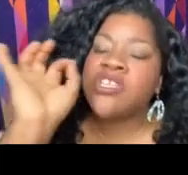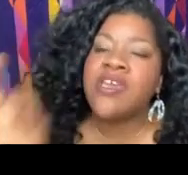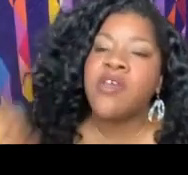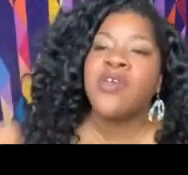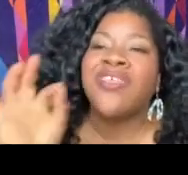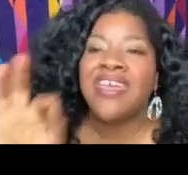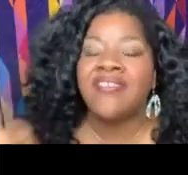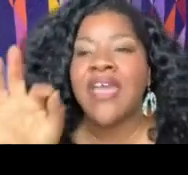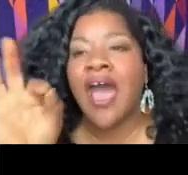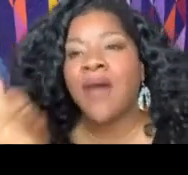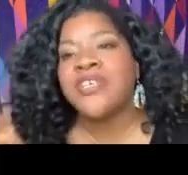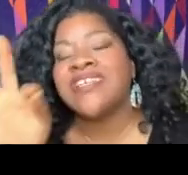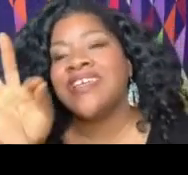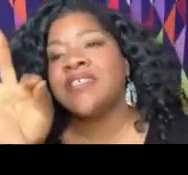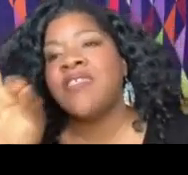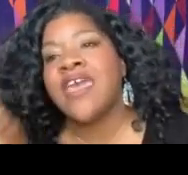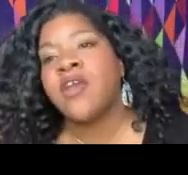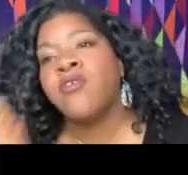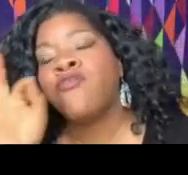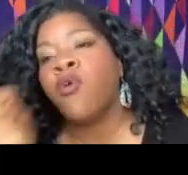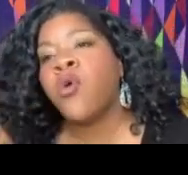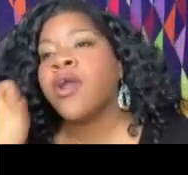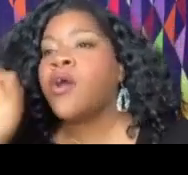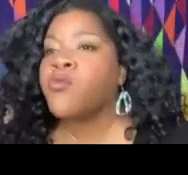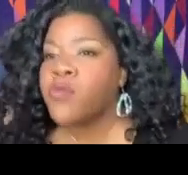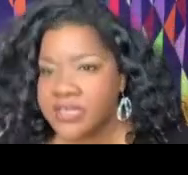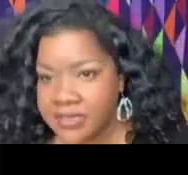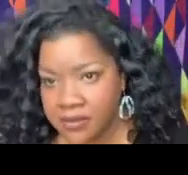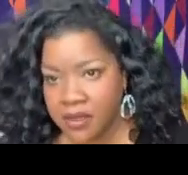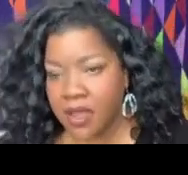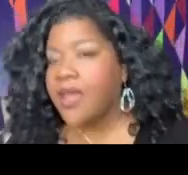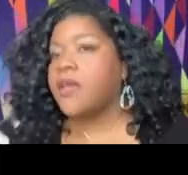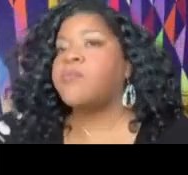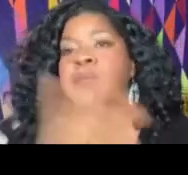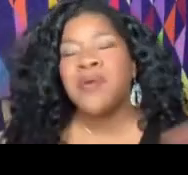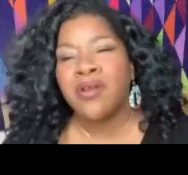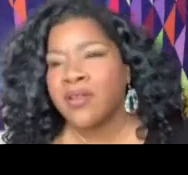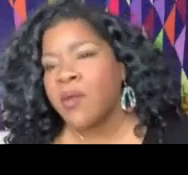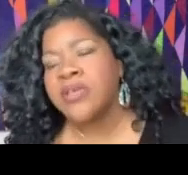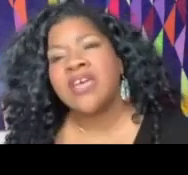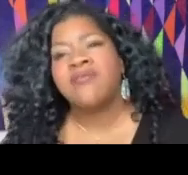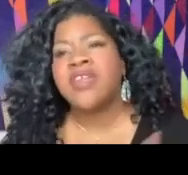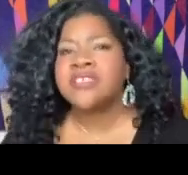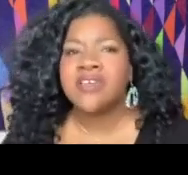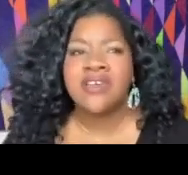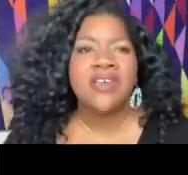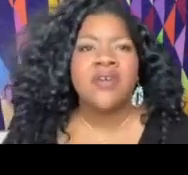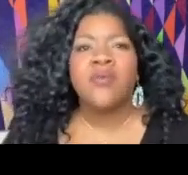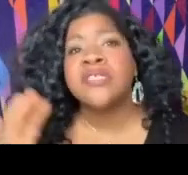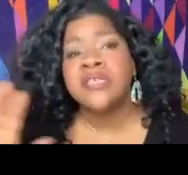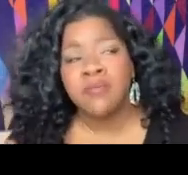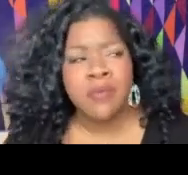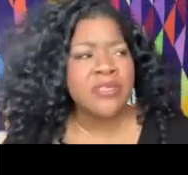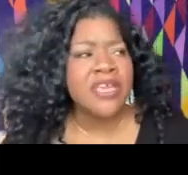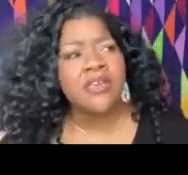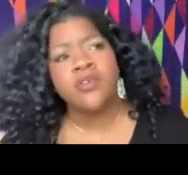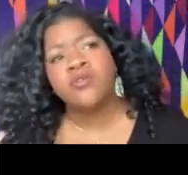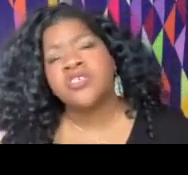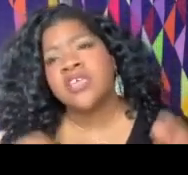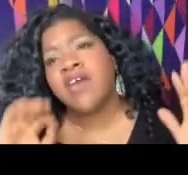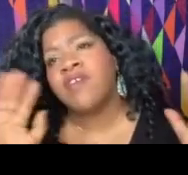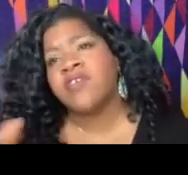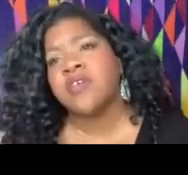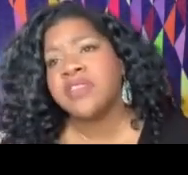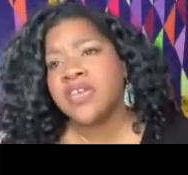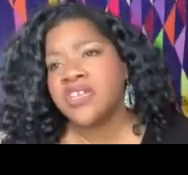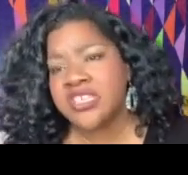Each material in the object is there for a reason. People are always like, Vanessa, well, some people say you